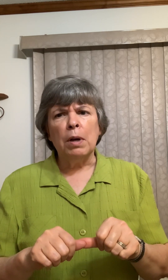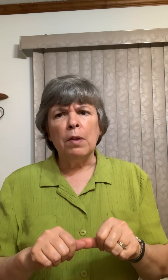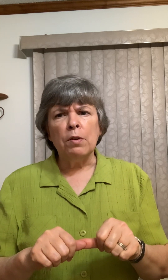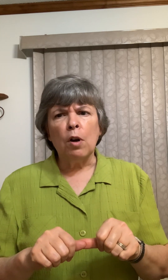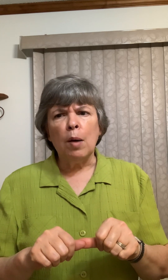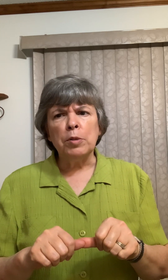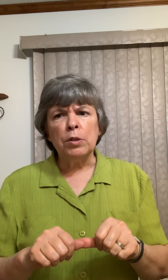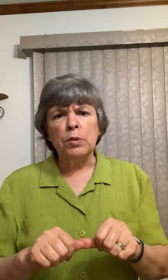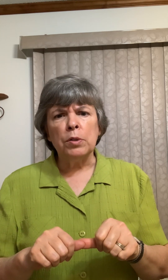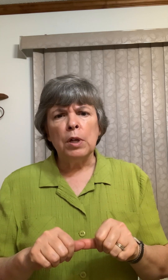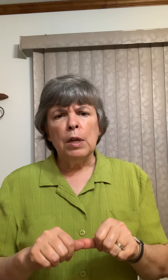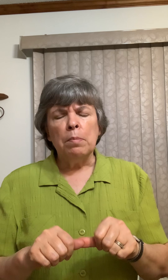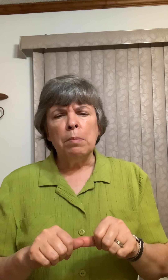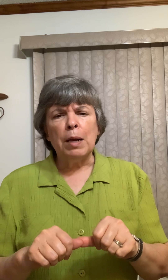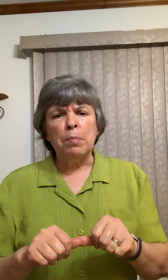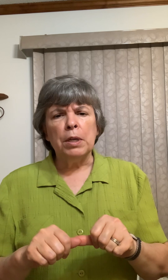Other options might be